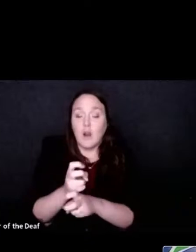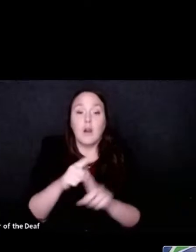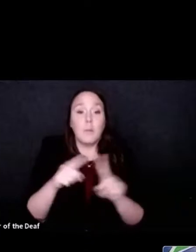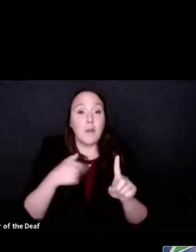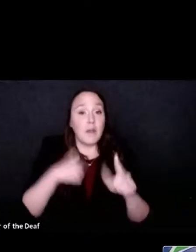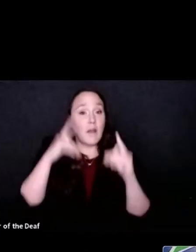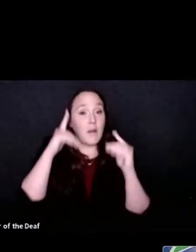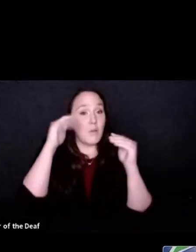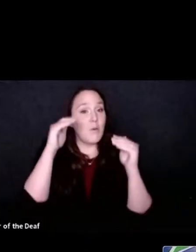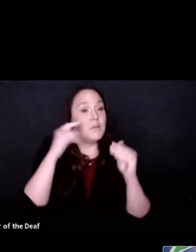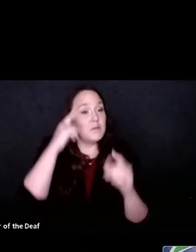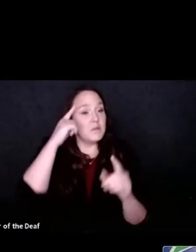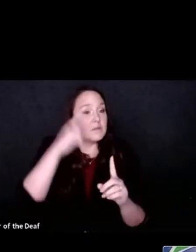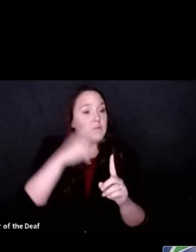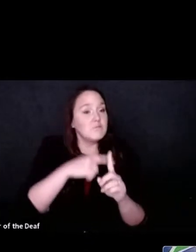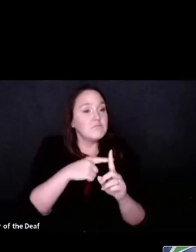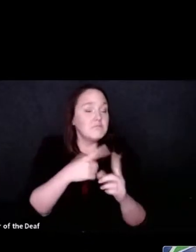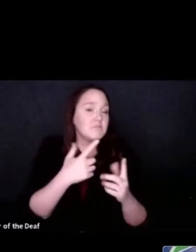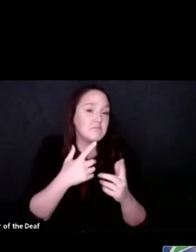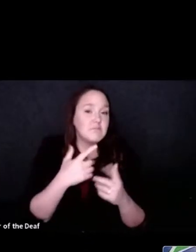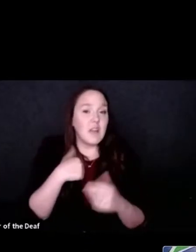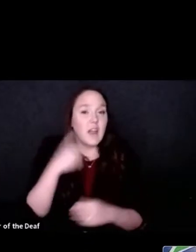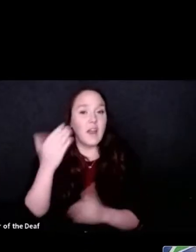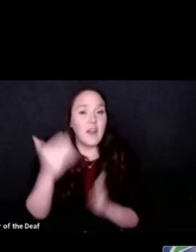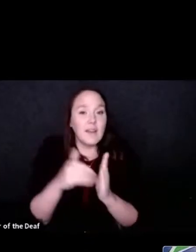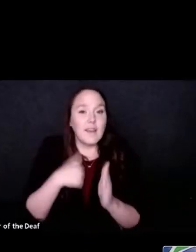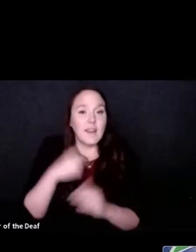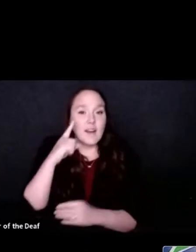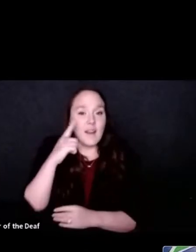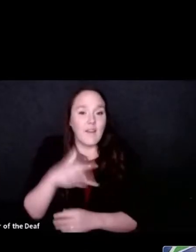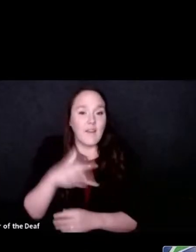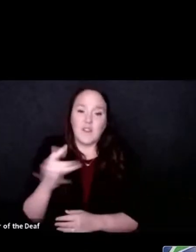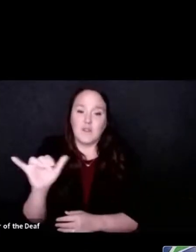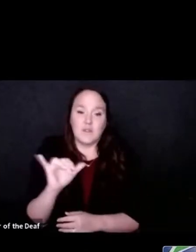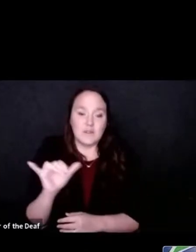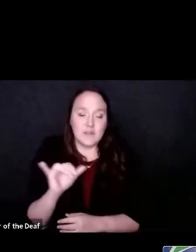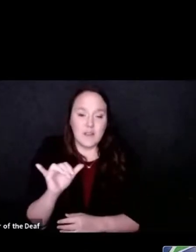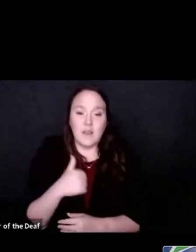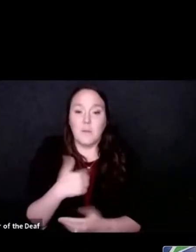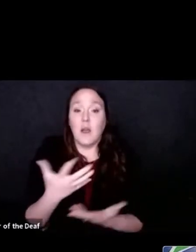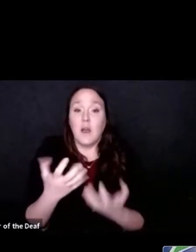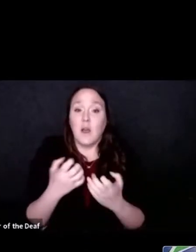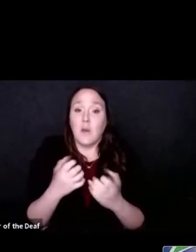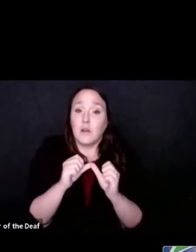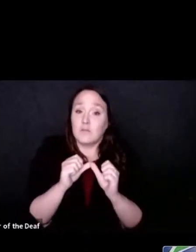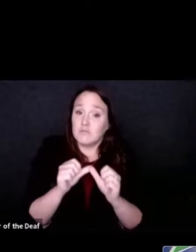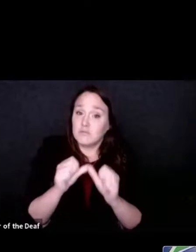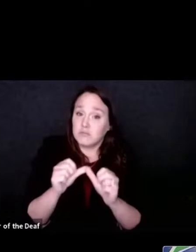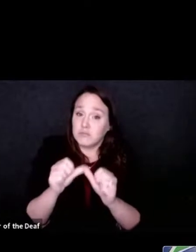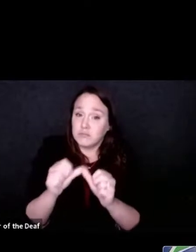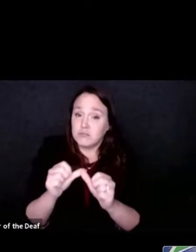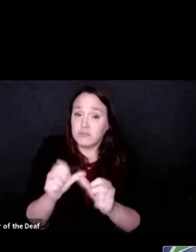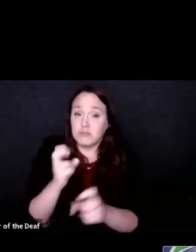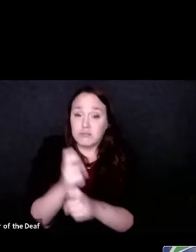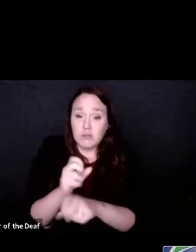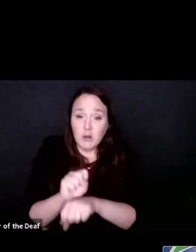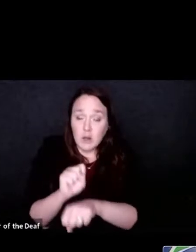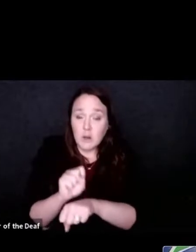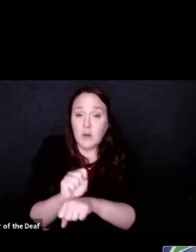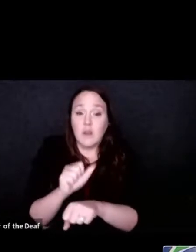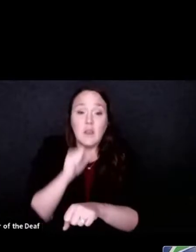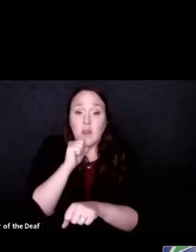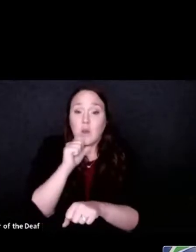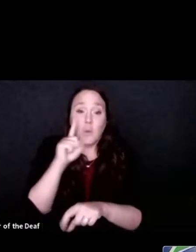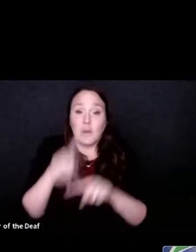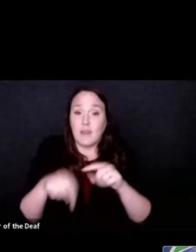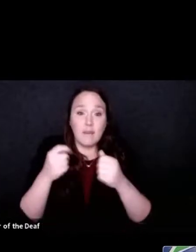and cautiously optimistic. Again, I think I feel the same. I want to remain vigilant. I don't think we're out of the woods yet or that we can